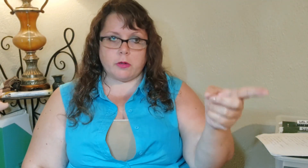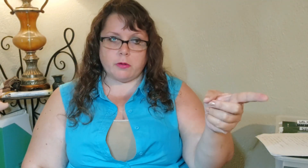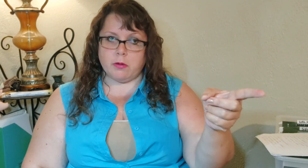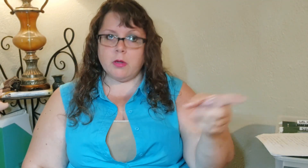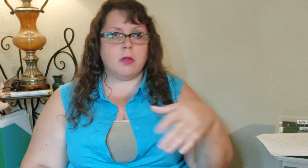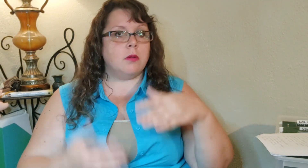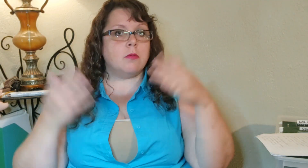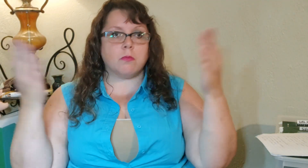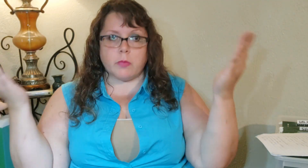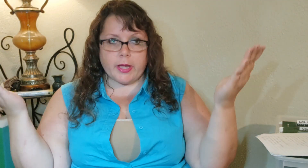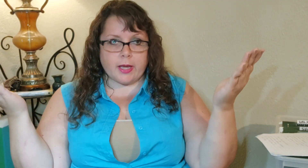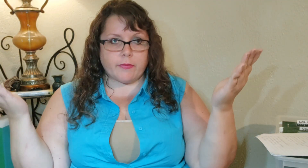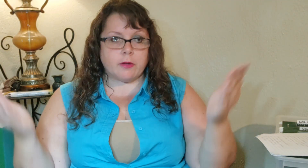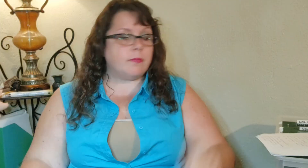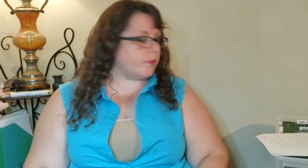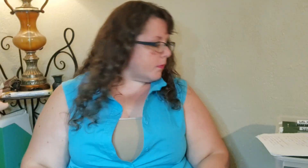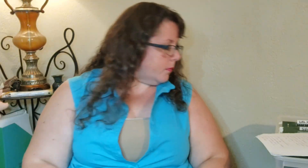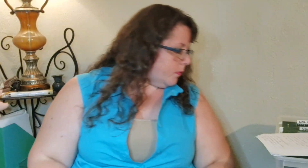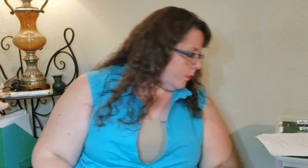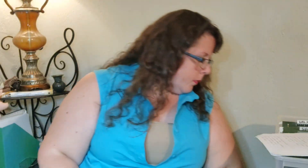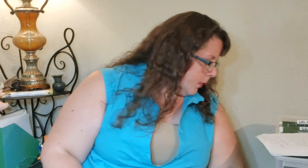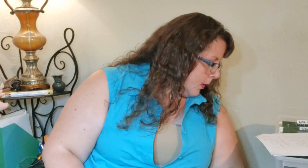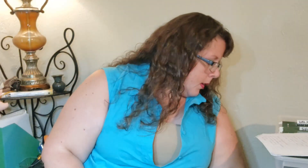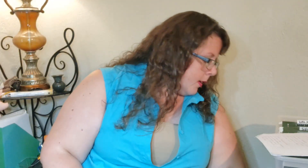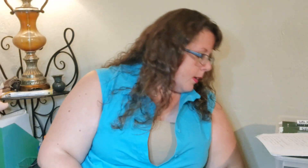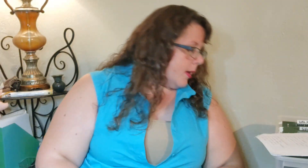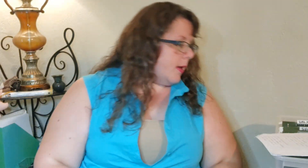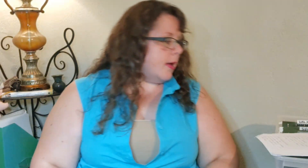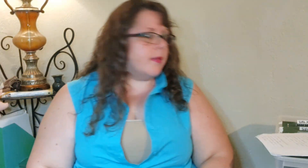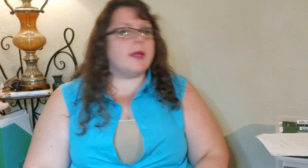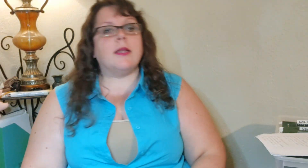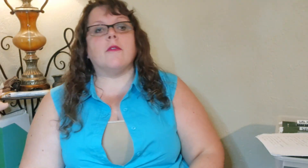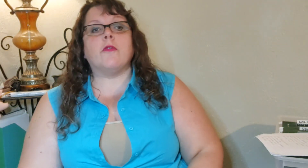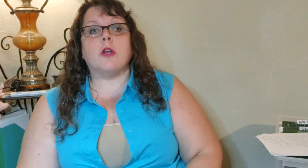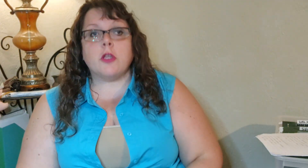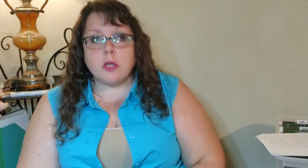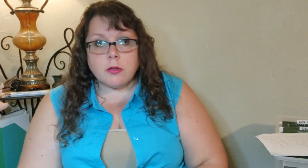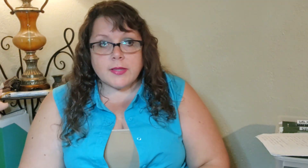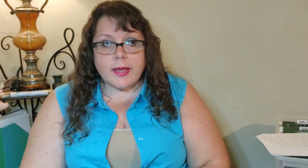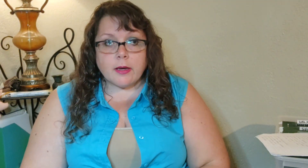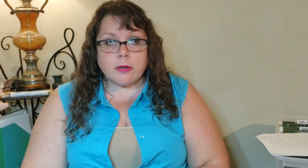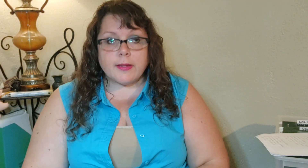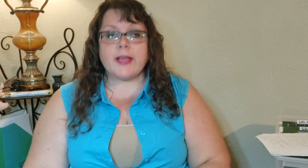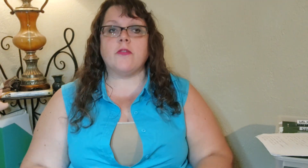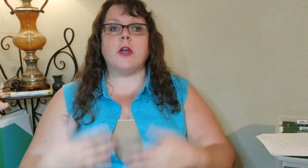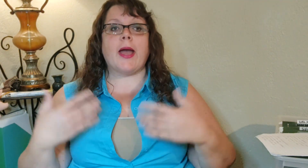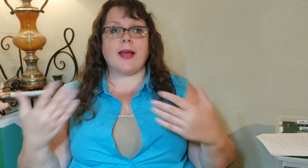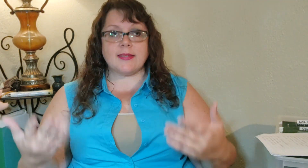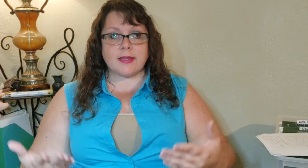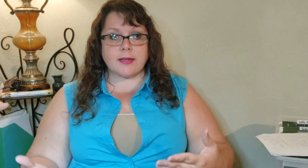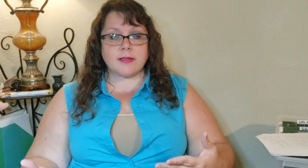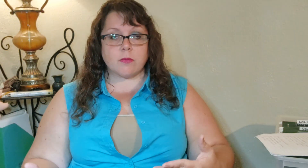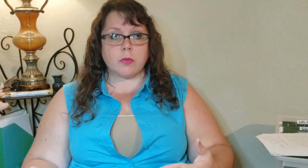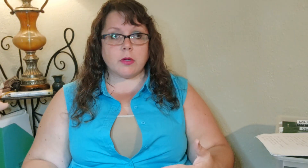her, what have you. And then for you tell, like if you're asking someone